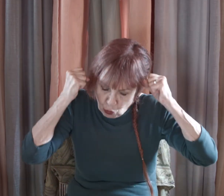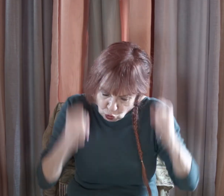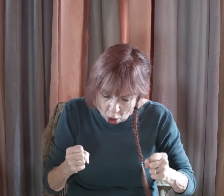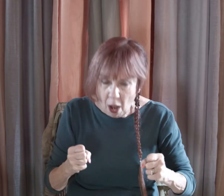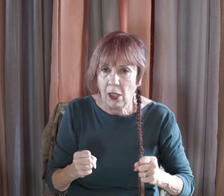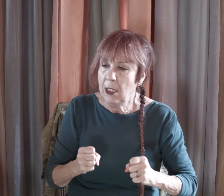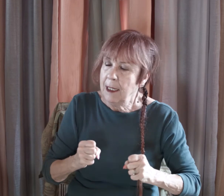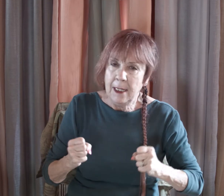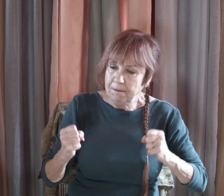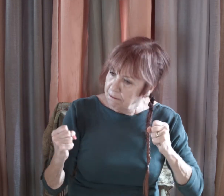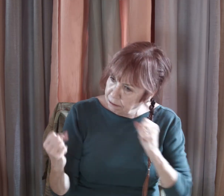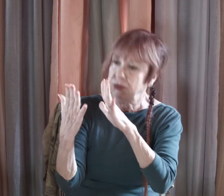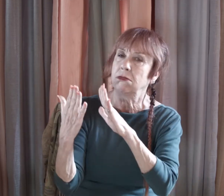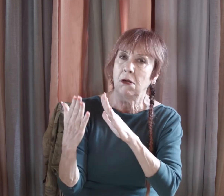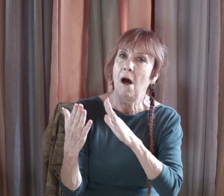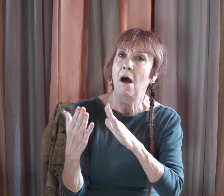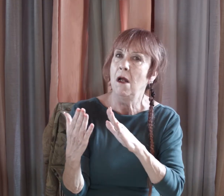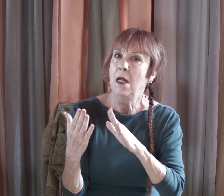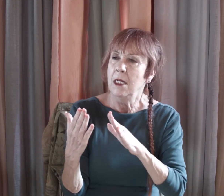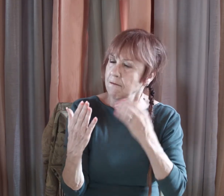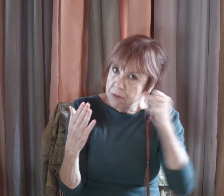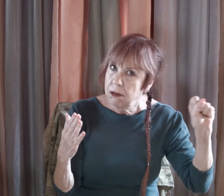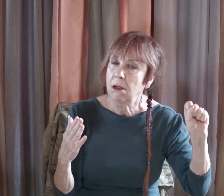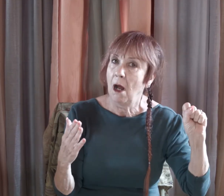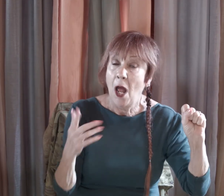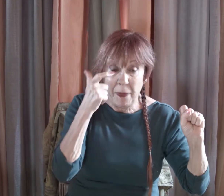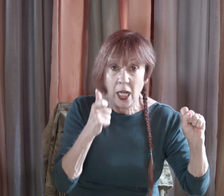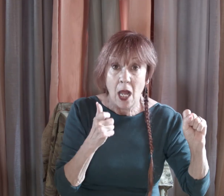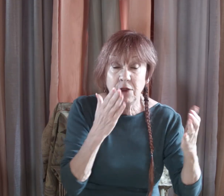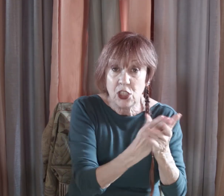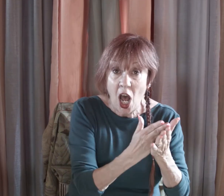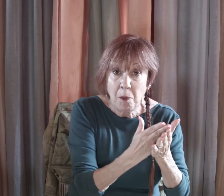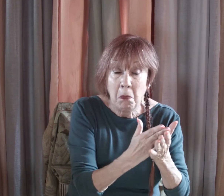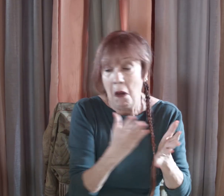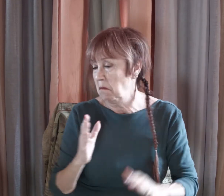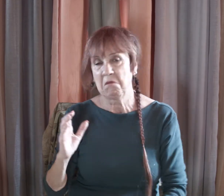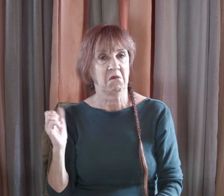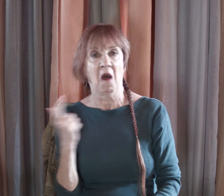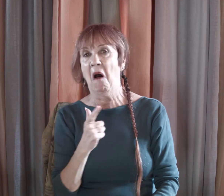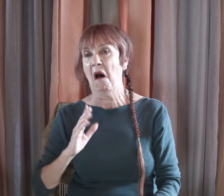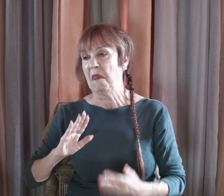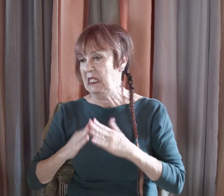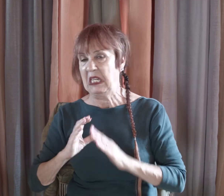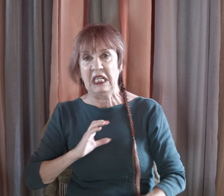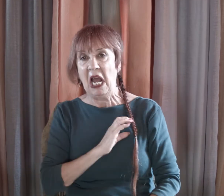continuation of outpouring of this. It can't stop, because as soon as it stops, everybody in city councils around